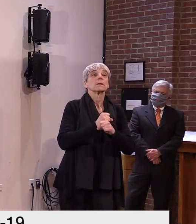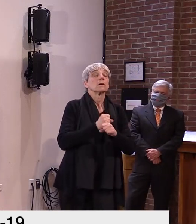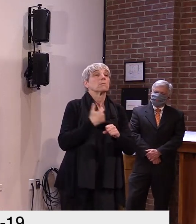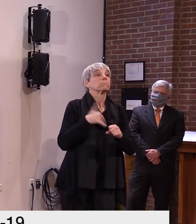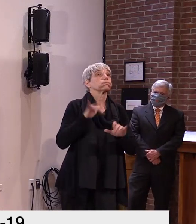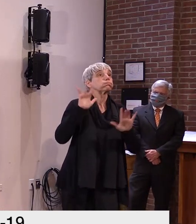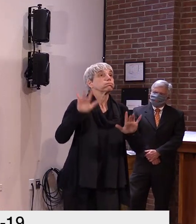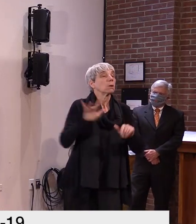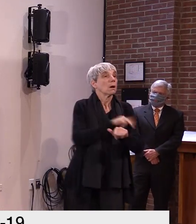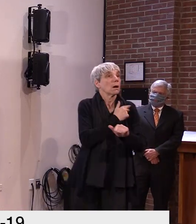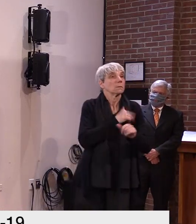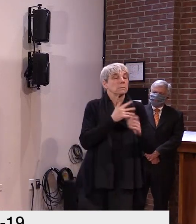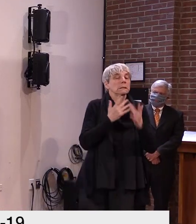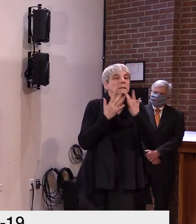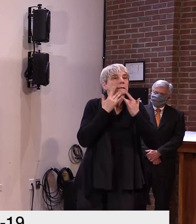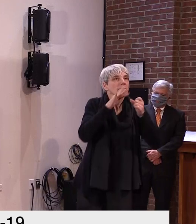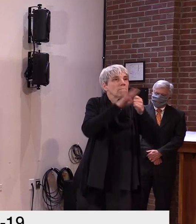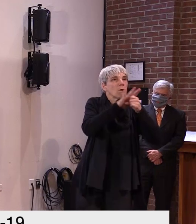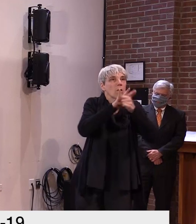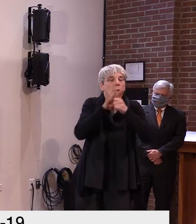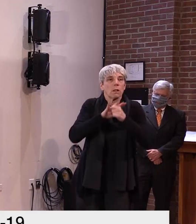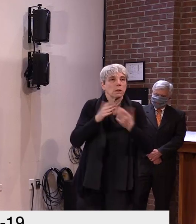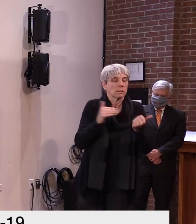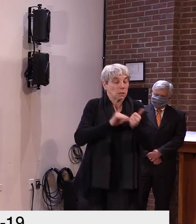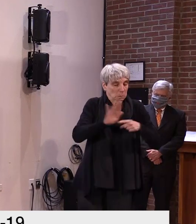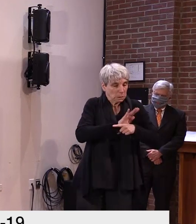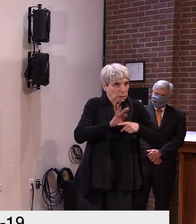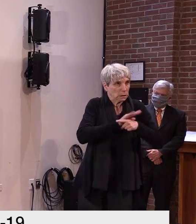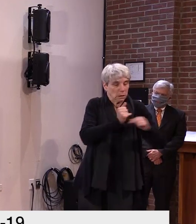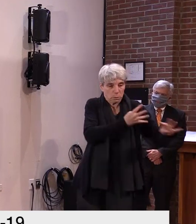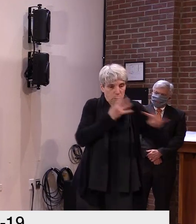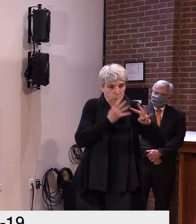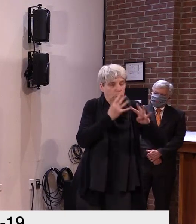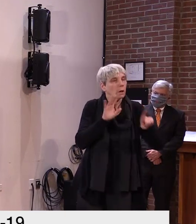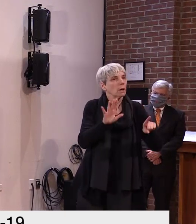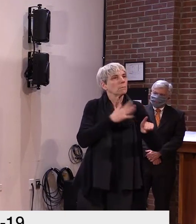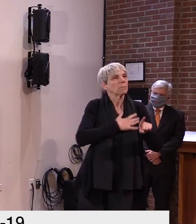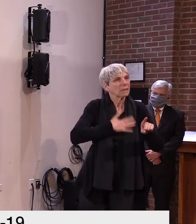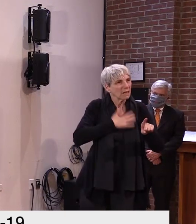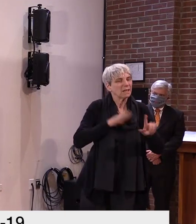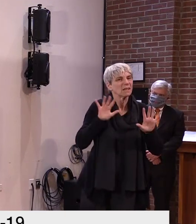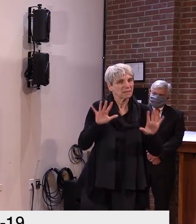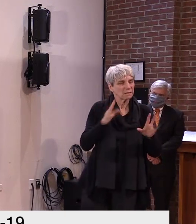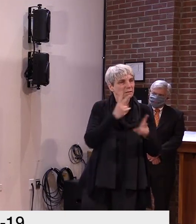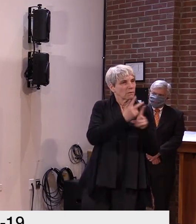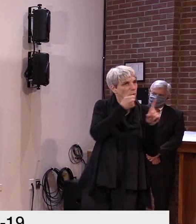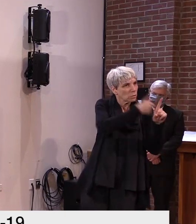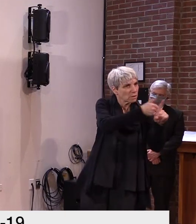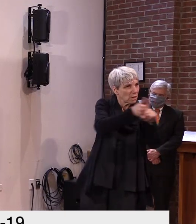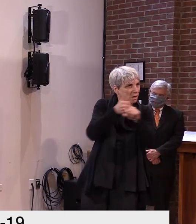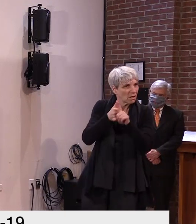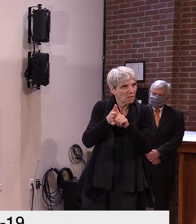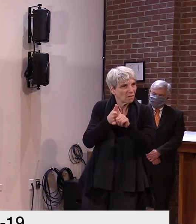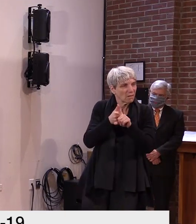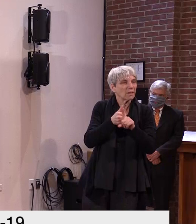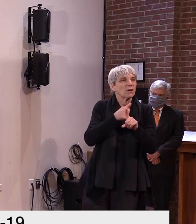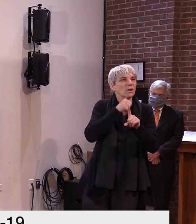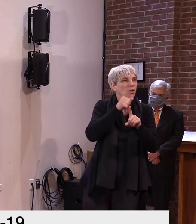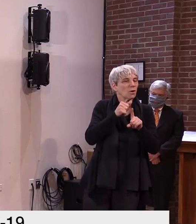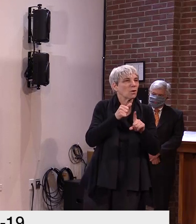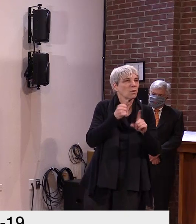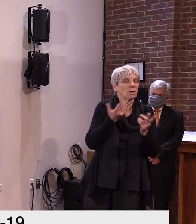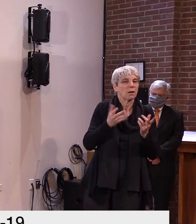hospitals and our healthcare providers, who of course are continuing to play a critical role in our COVID-19